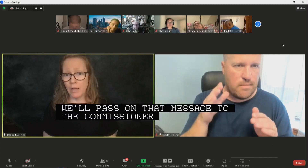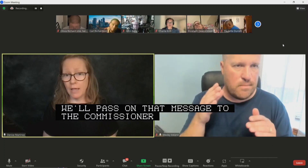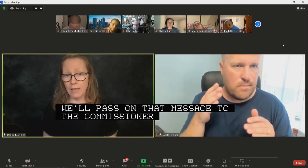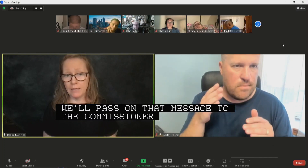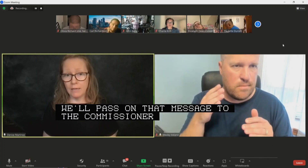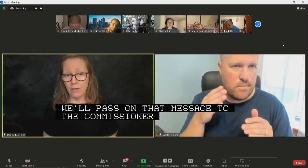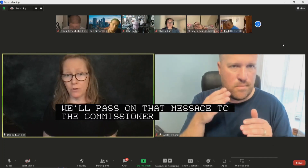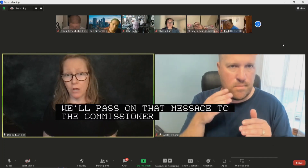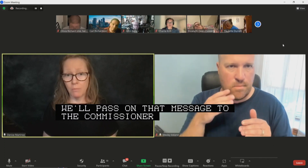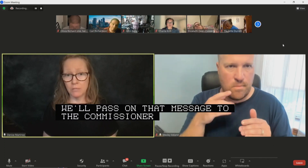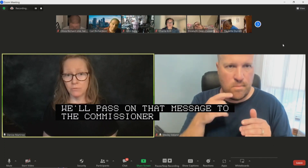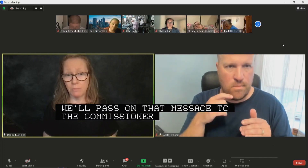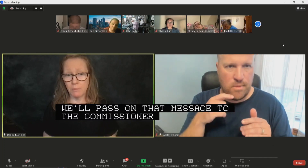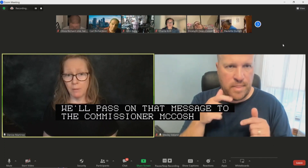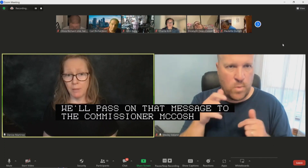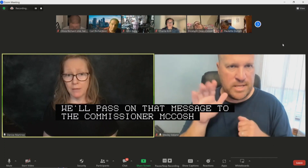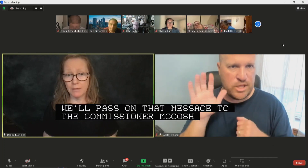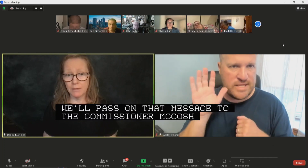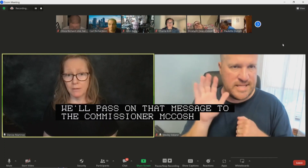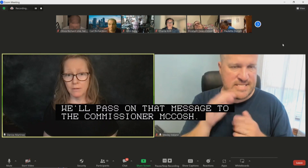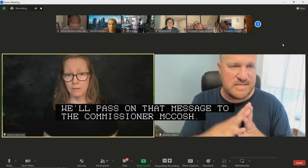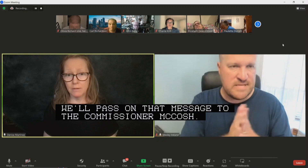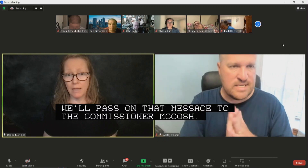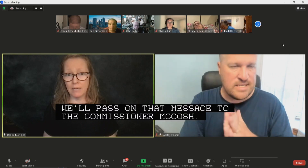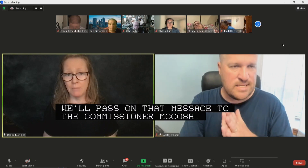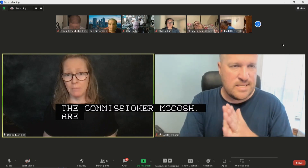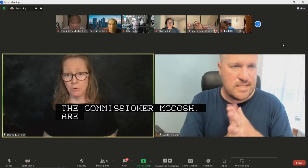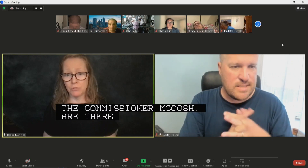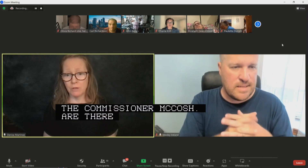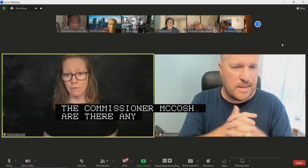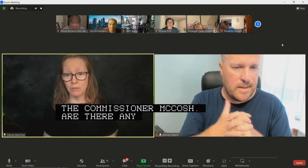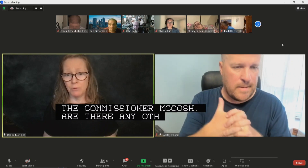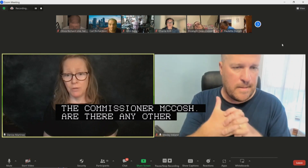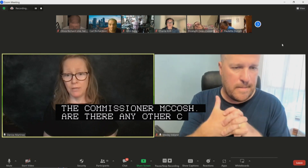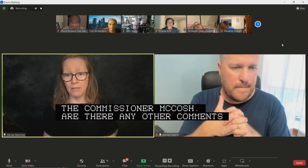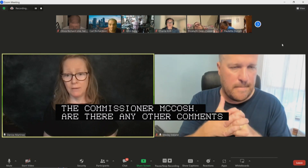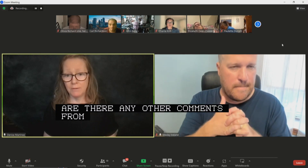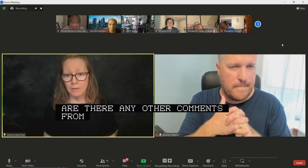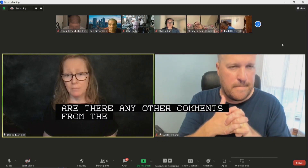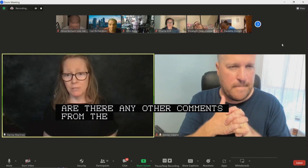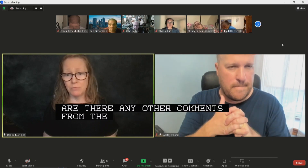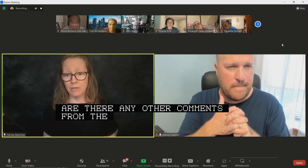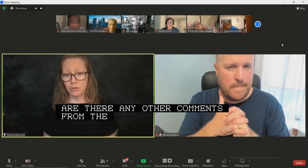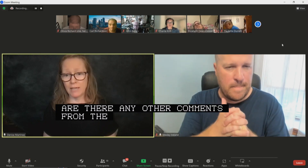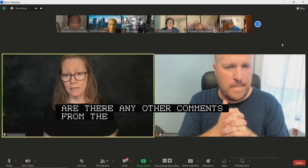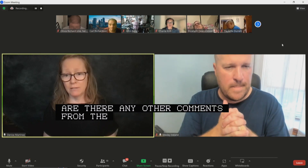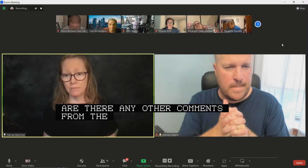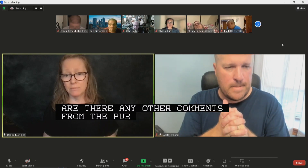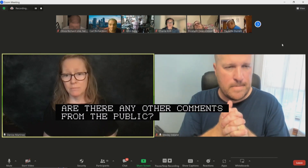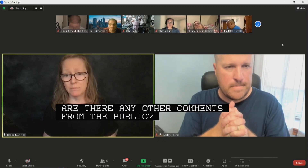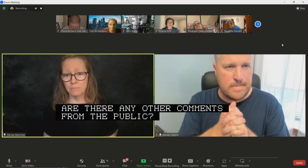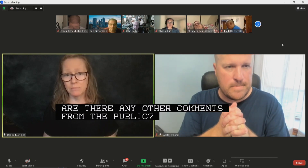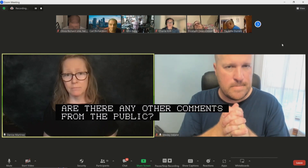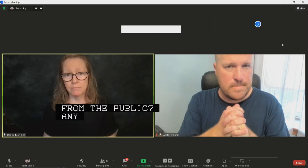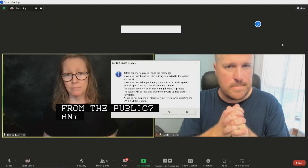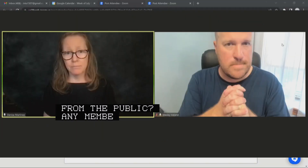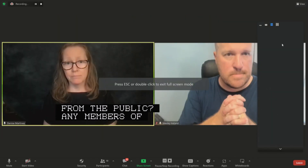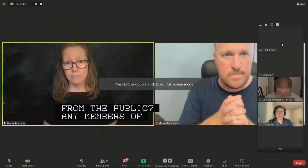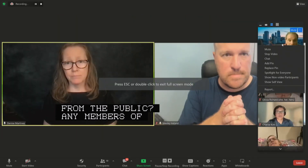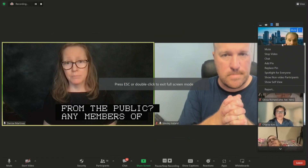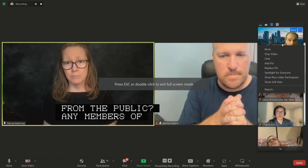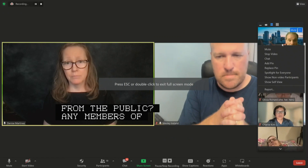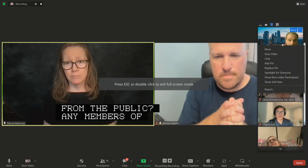Are there any other comments from the public? Any members of the community? Please raise your hand.